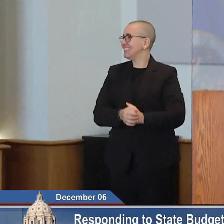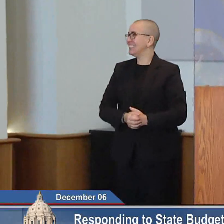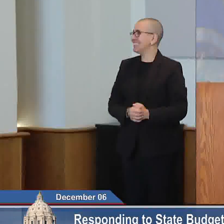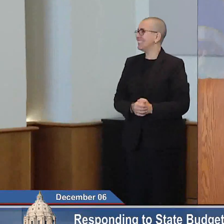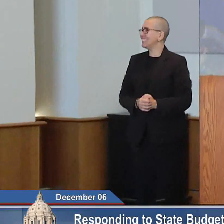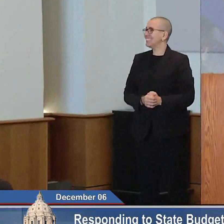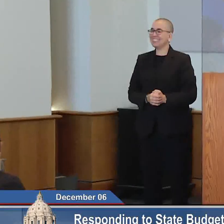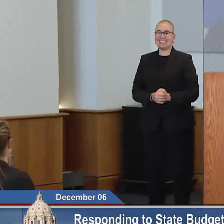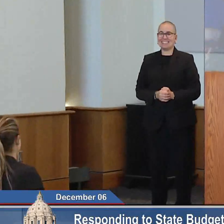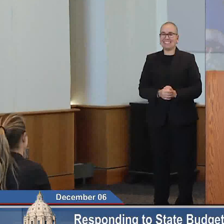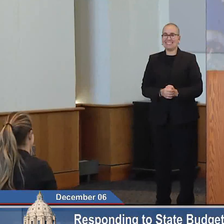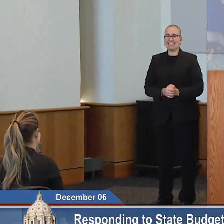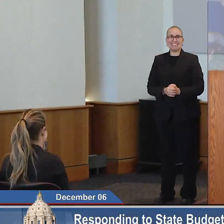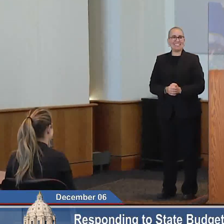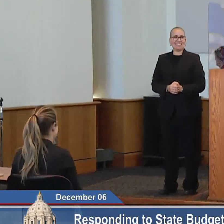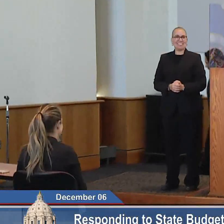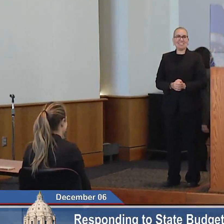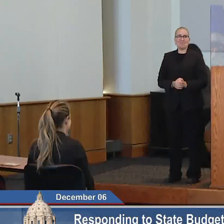Thank